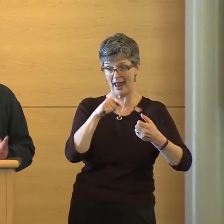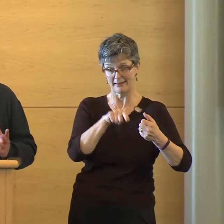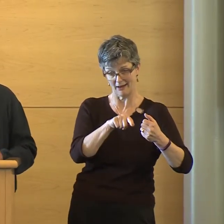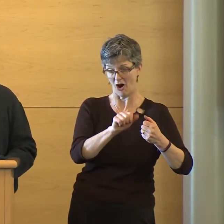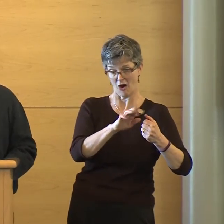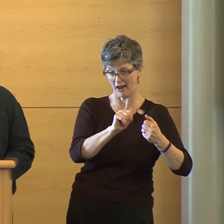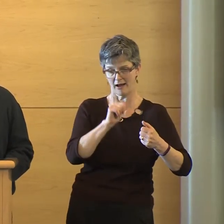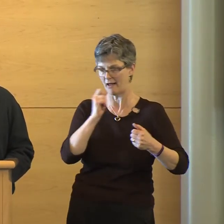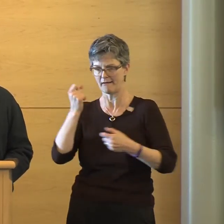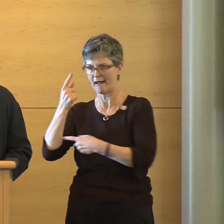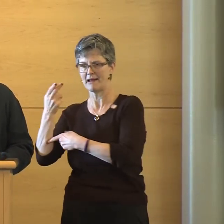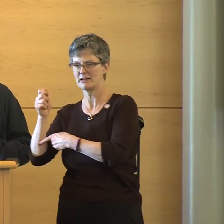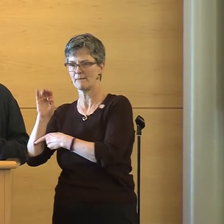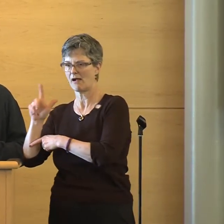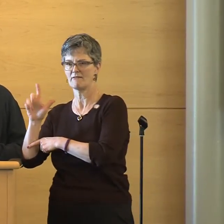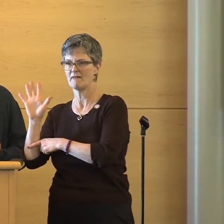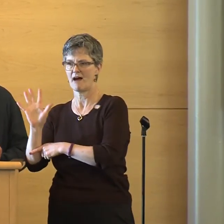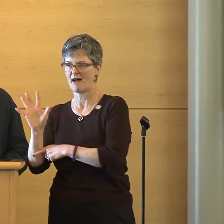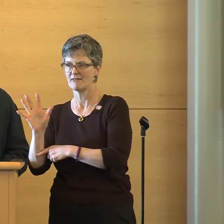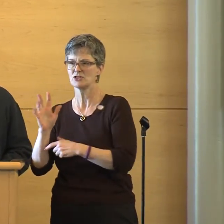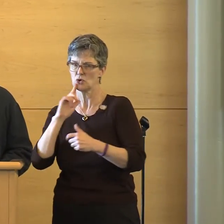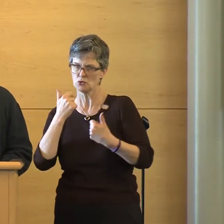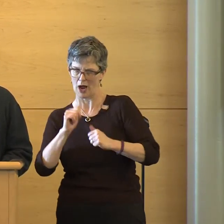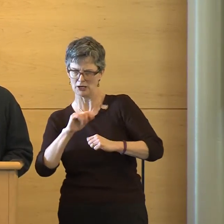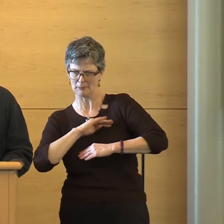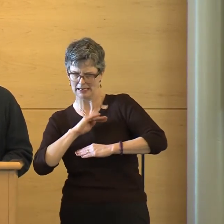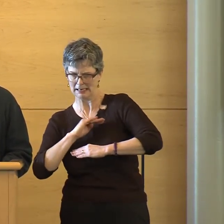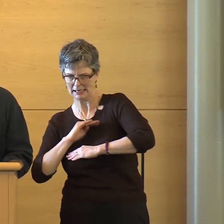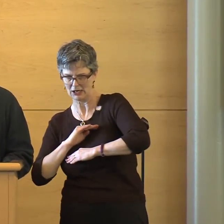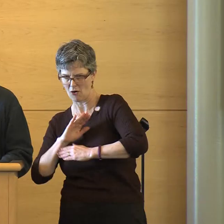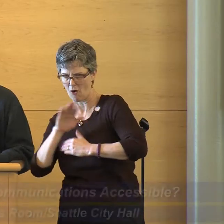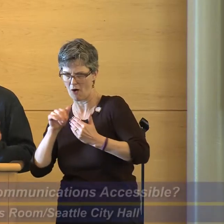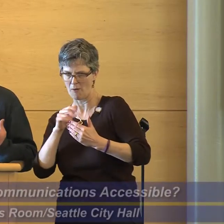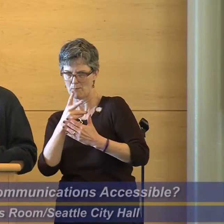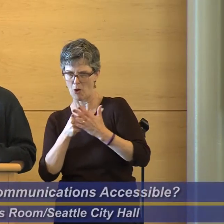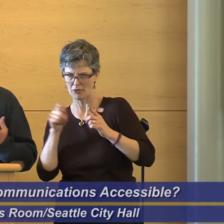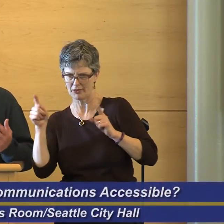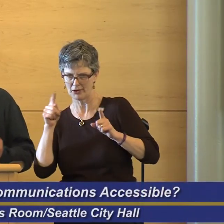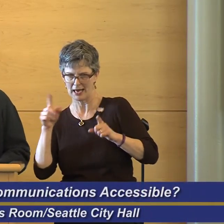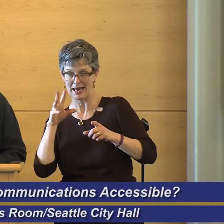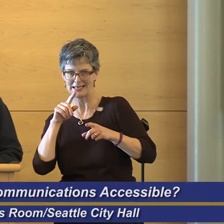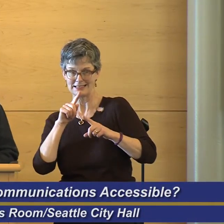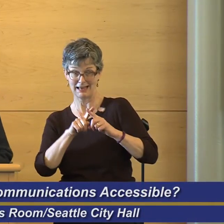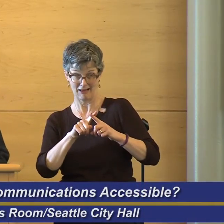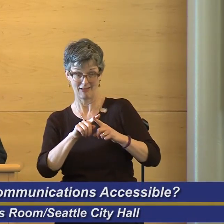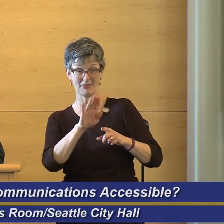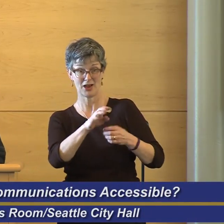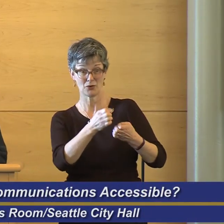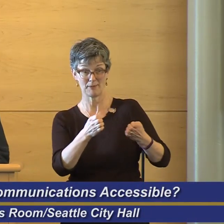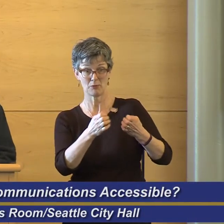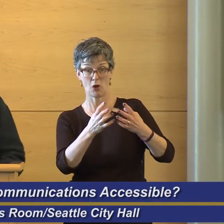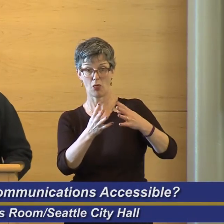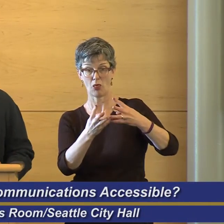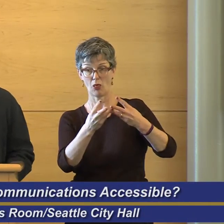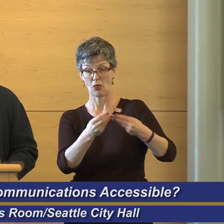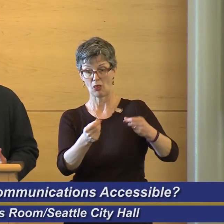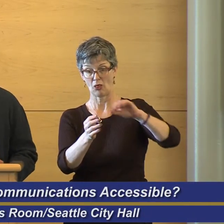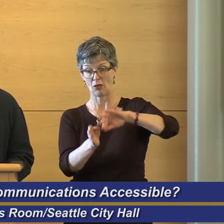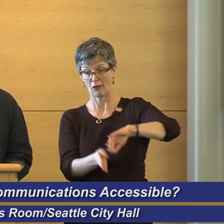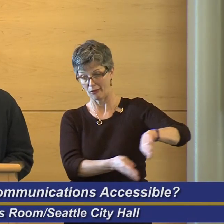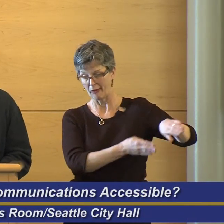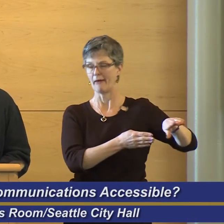did support ARIA. And so users still are out there with those older versions. And so just